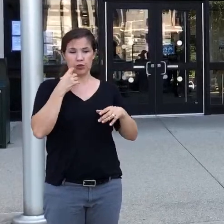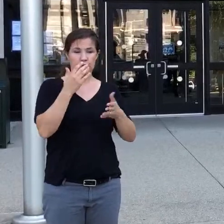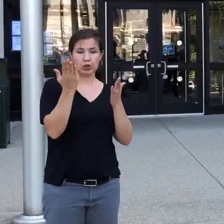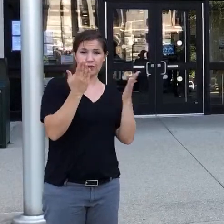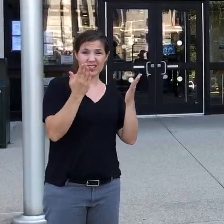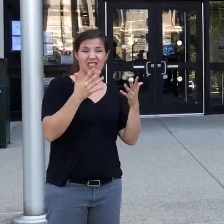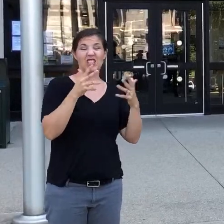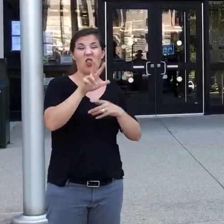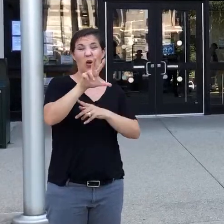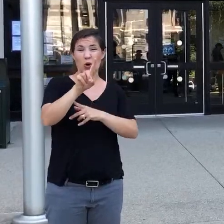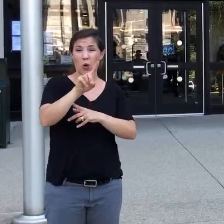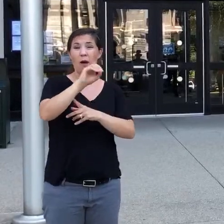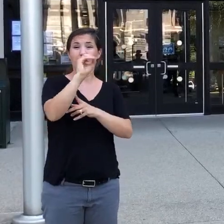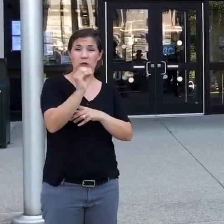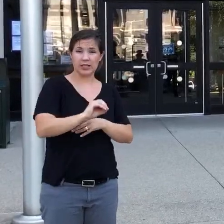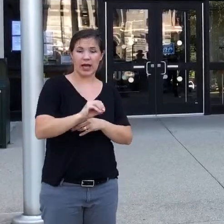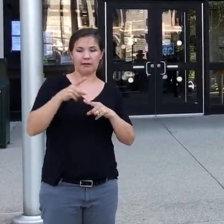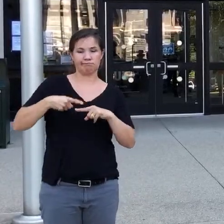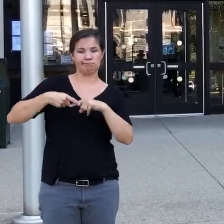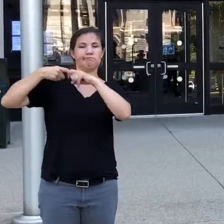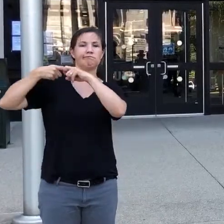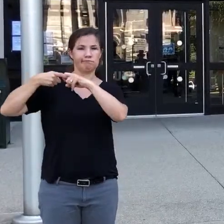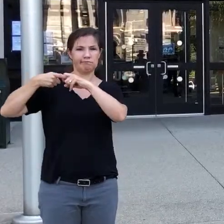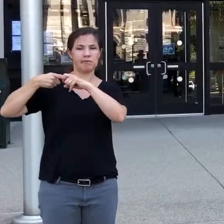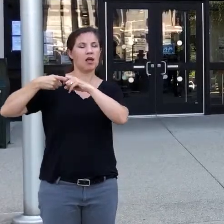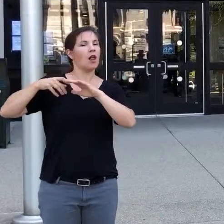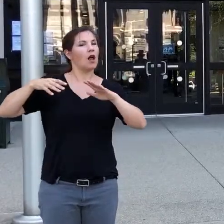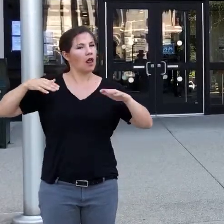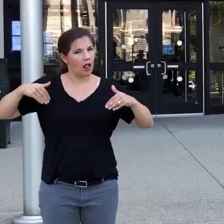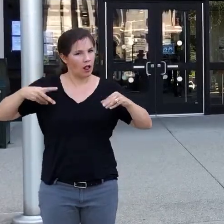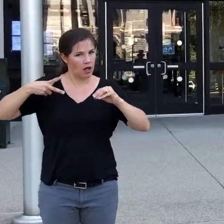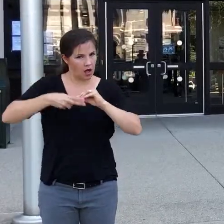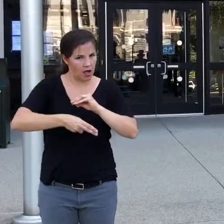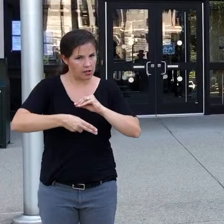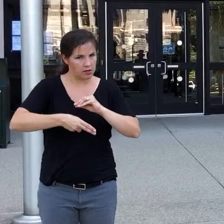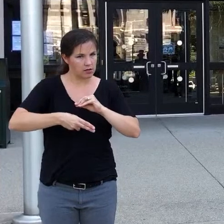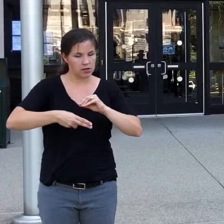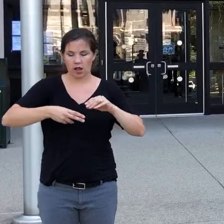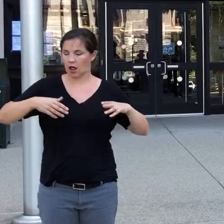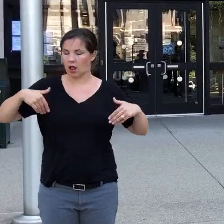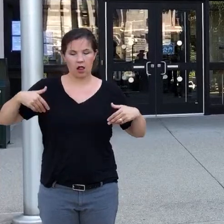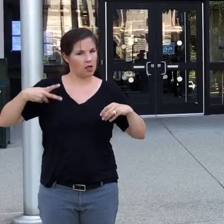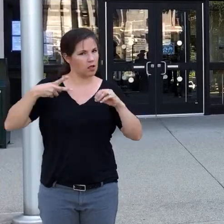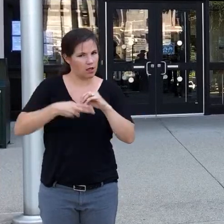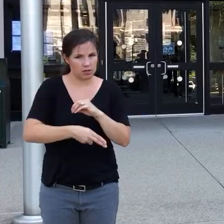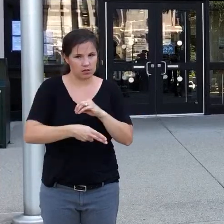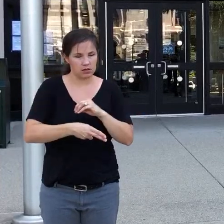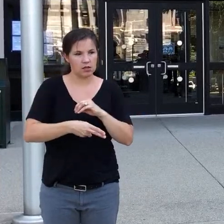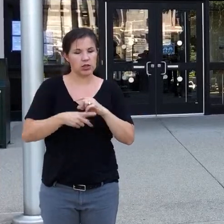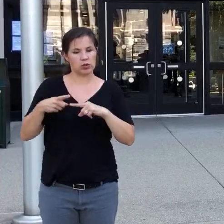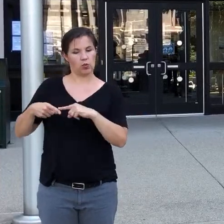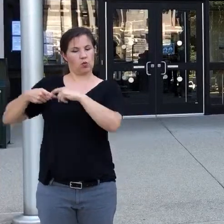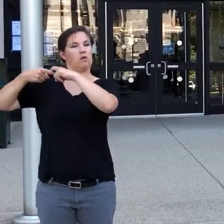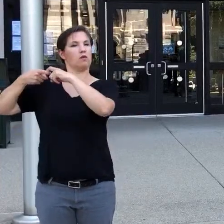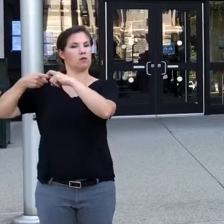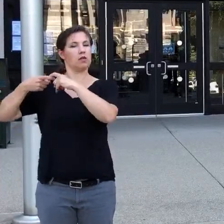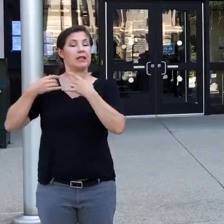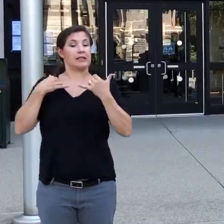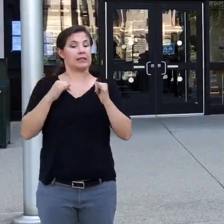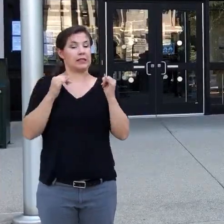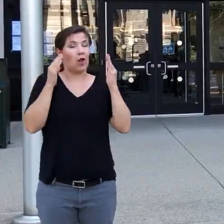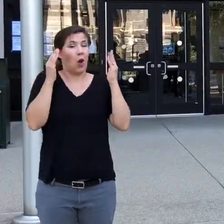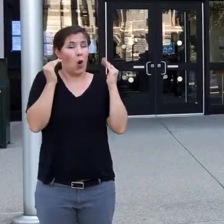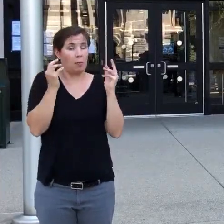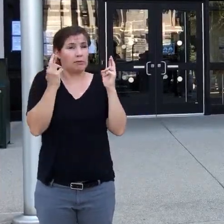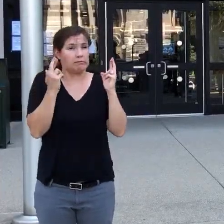a 31% withhold. Now they're not calling it a cut because it's not a cut yet, because they're still hopeful that those funds